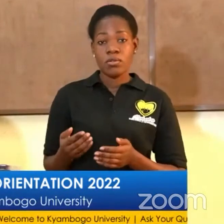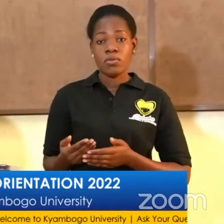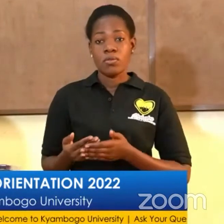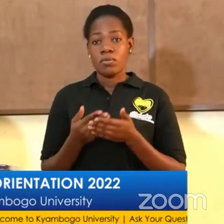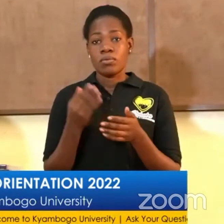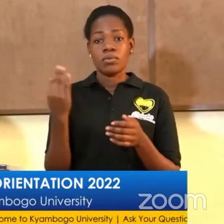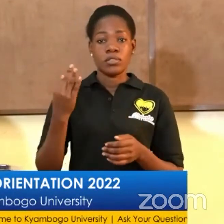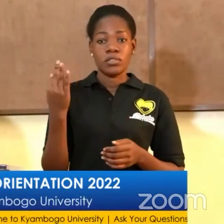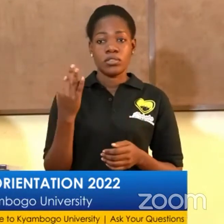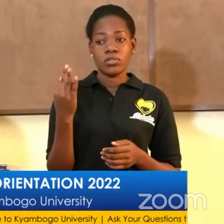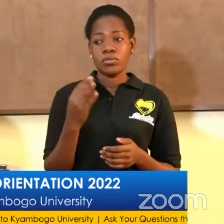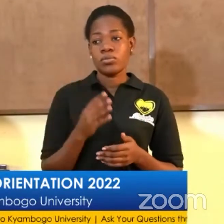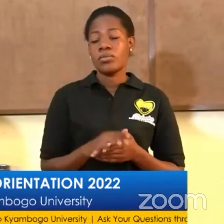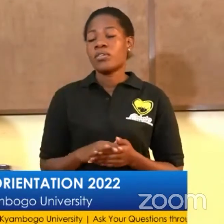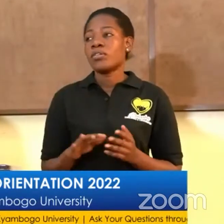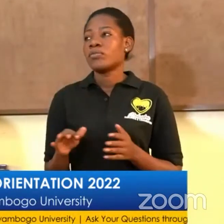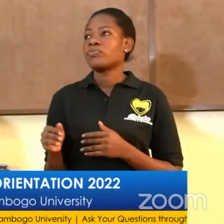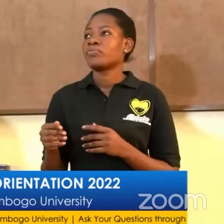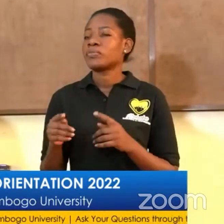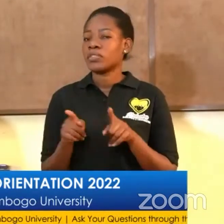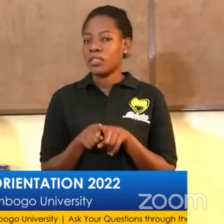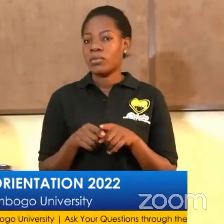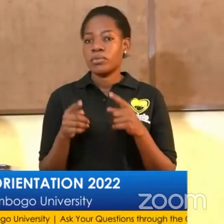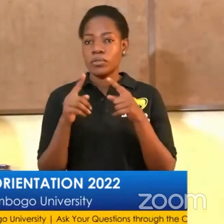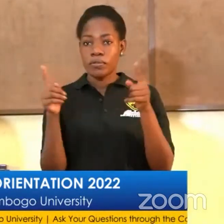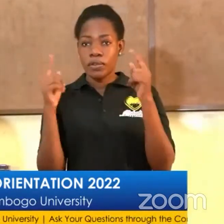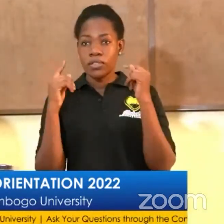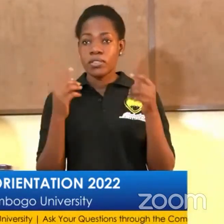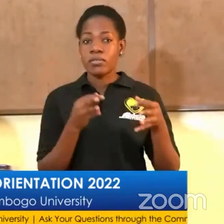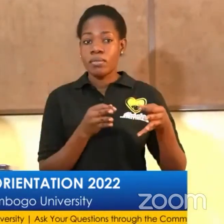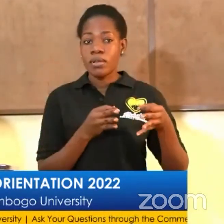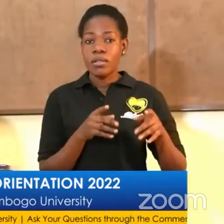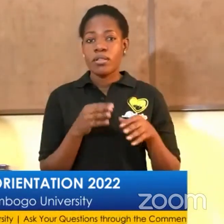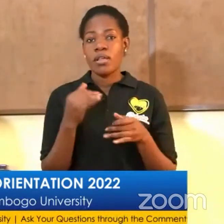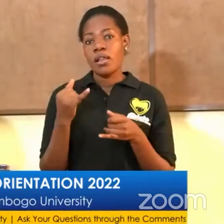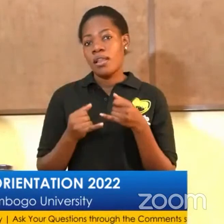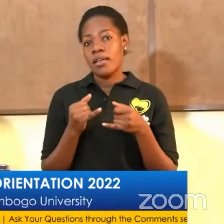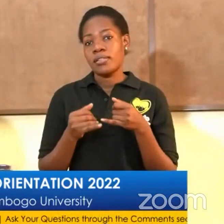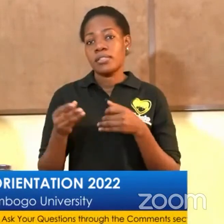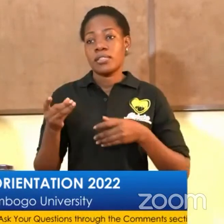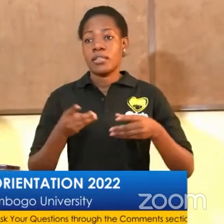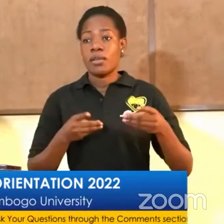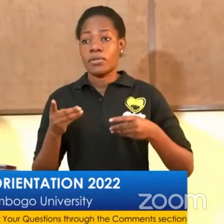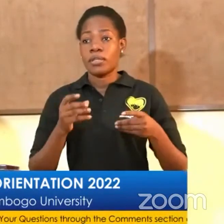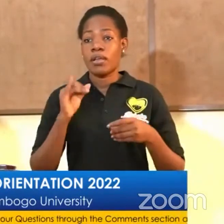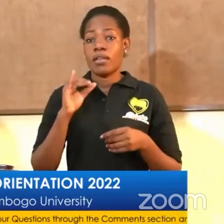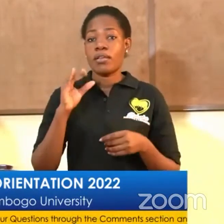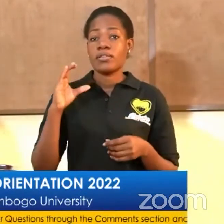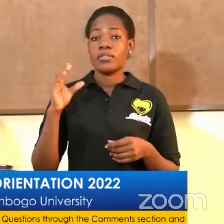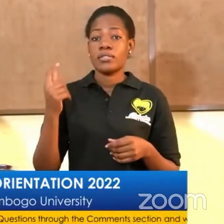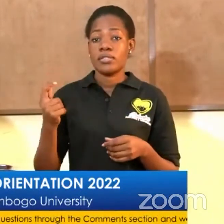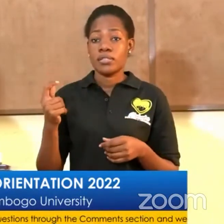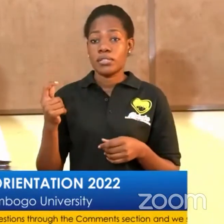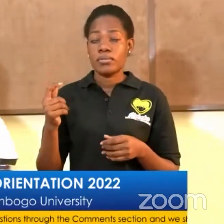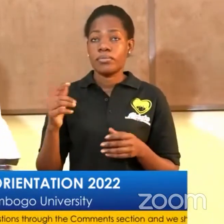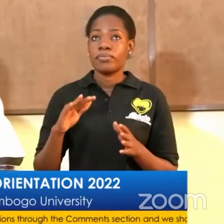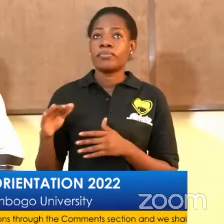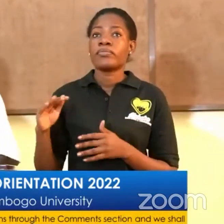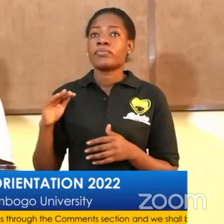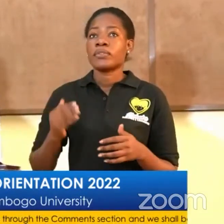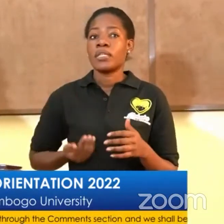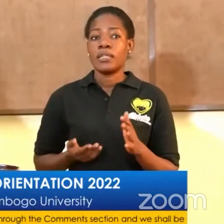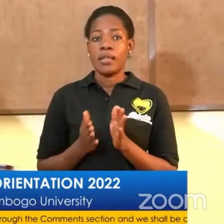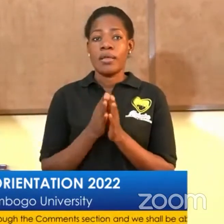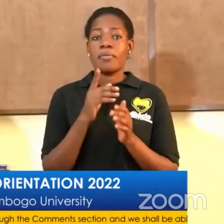the university bursar, and lastly, the director ICT. So ladies and gentlemen,